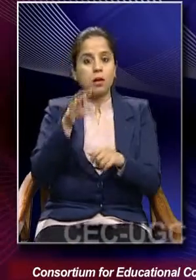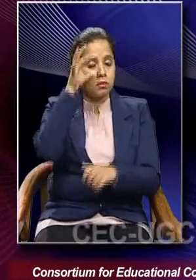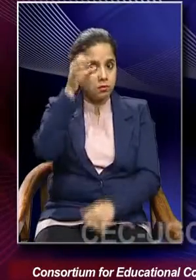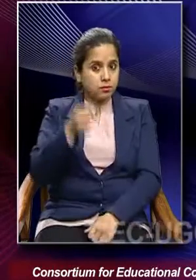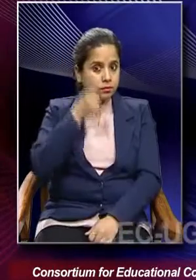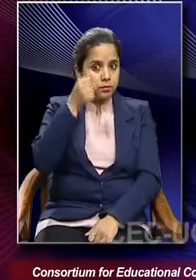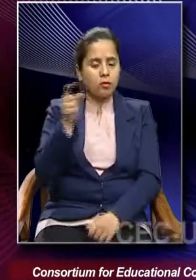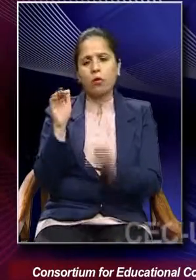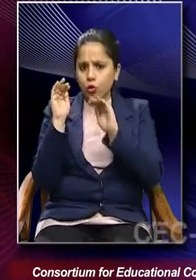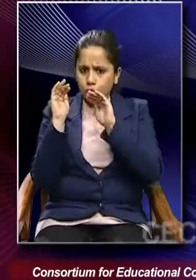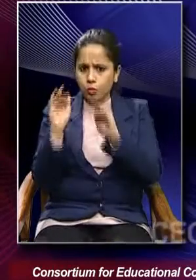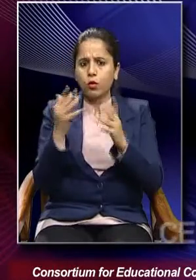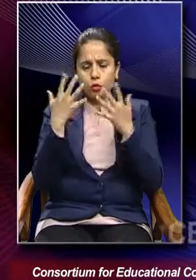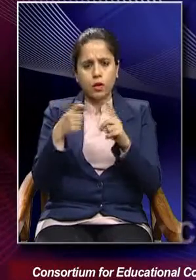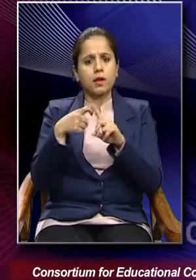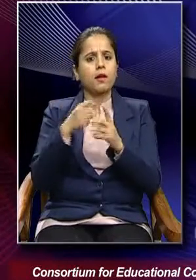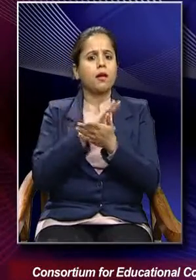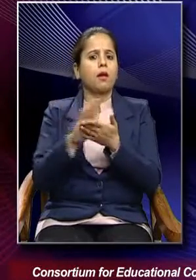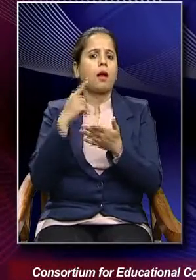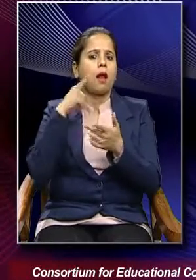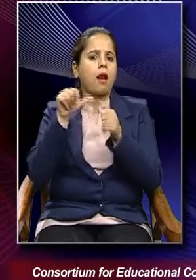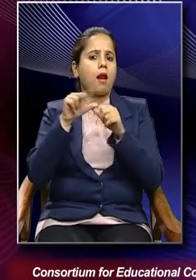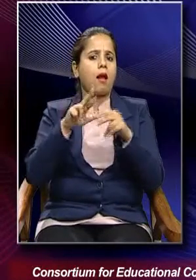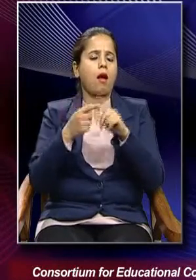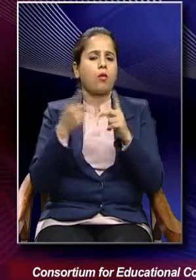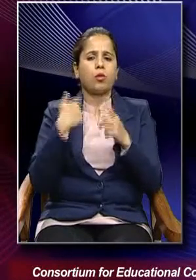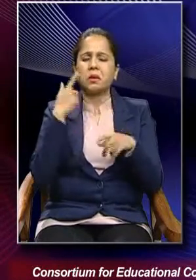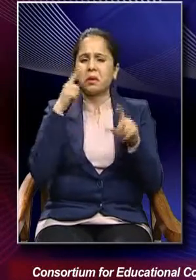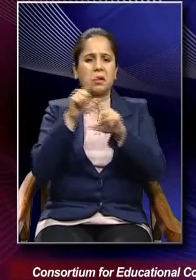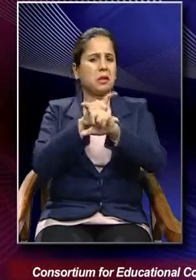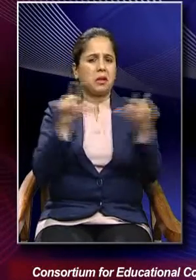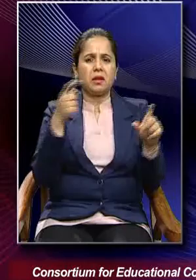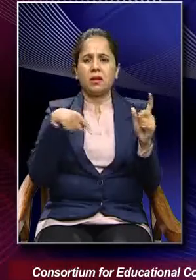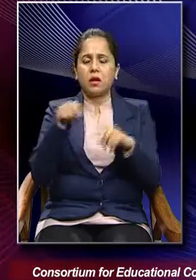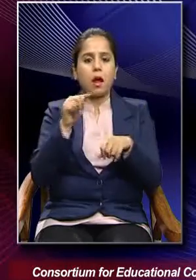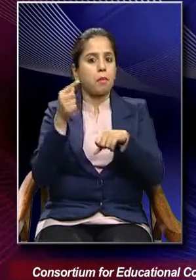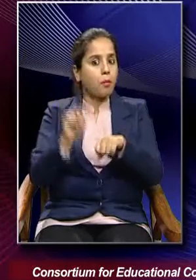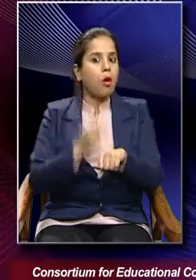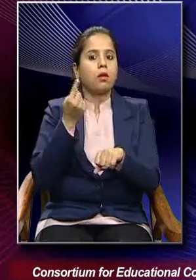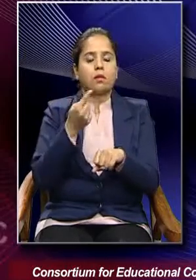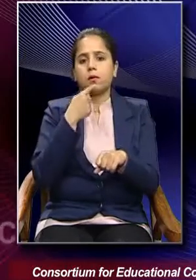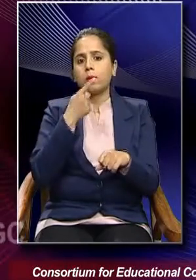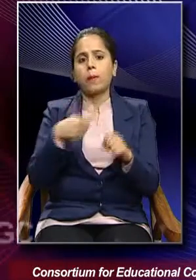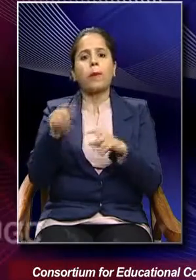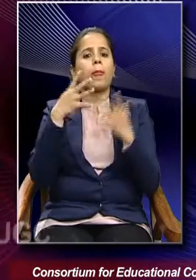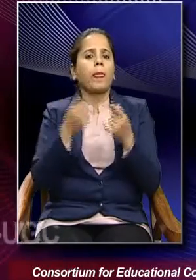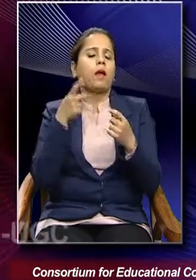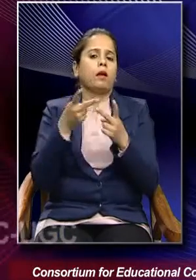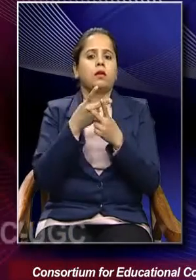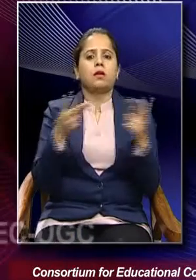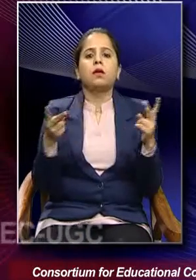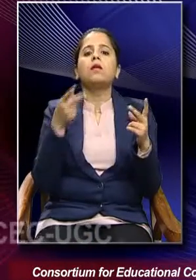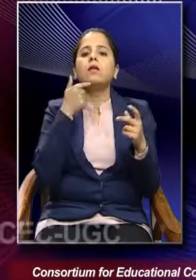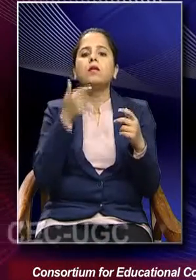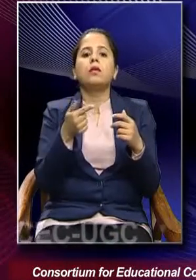Gandhi supported the Khilafat movement as this clearly was an opportunity to bridge the divide